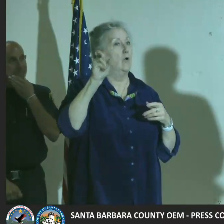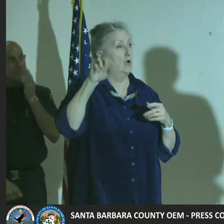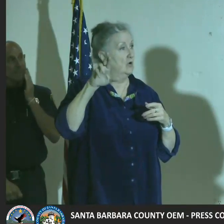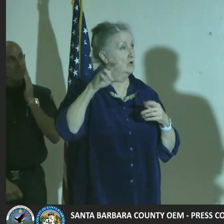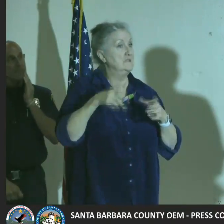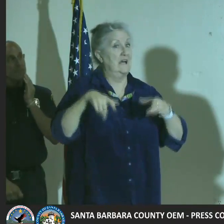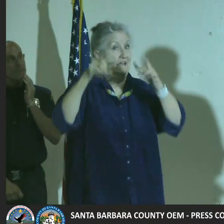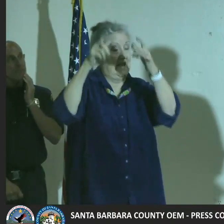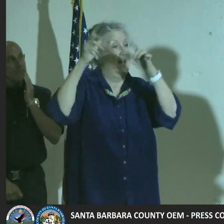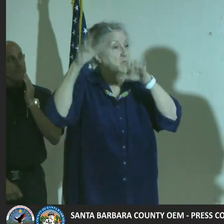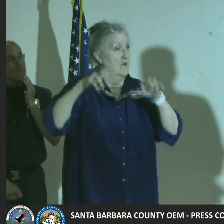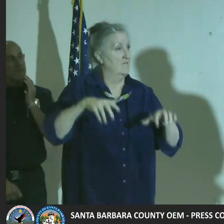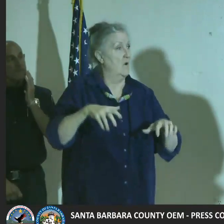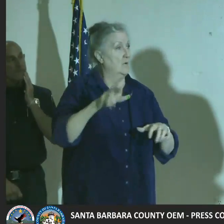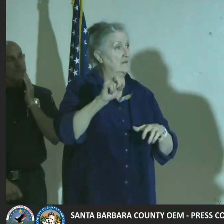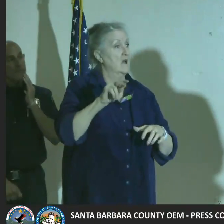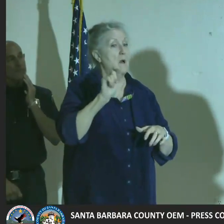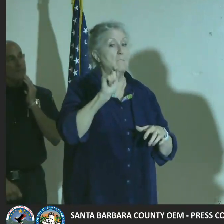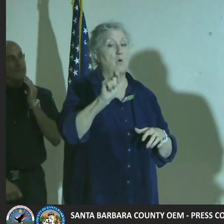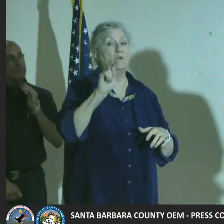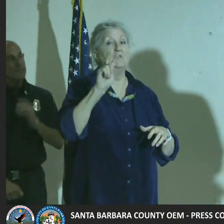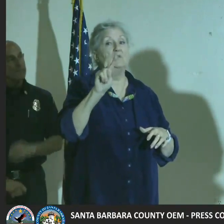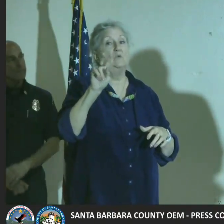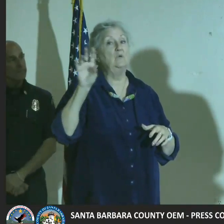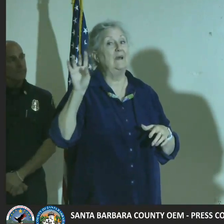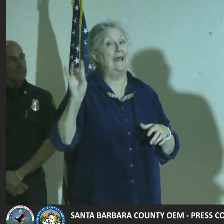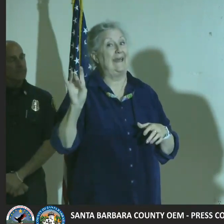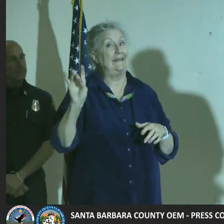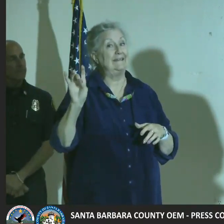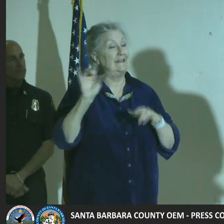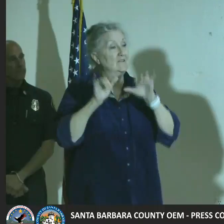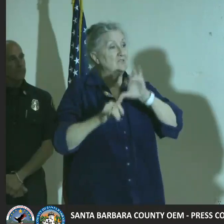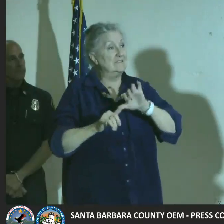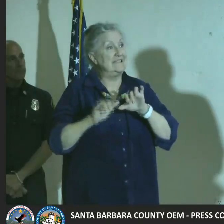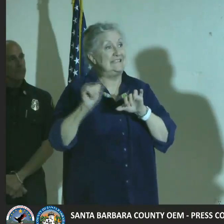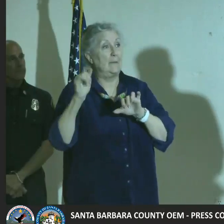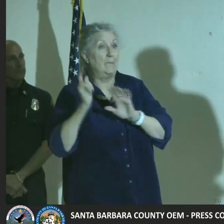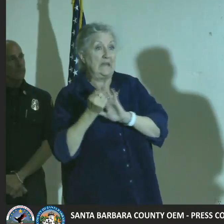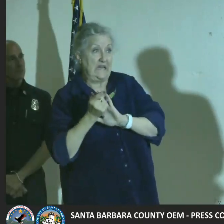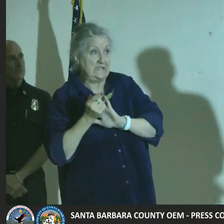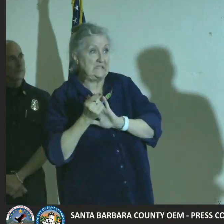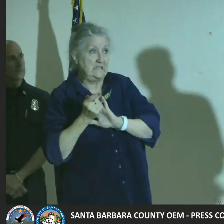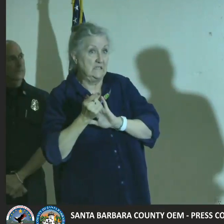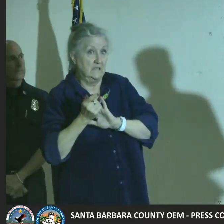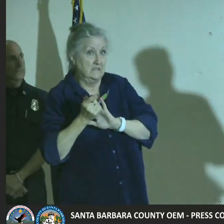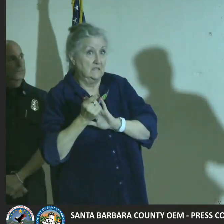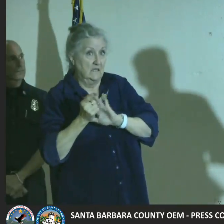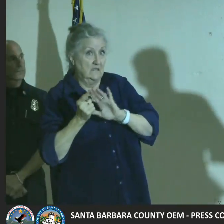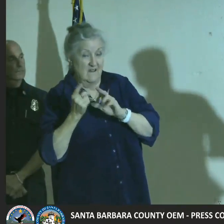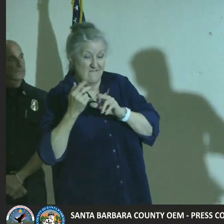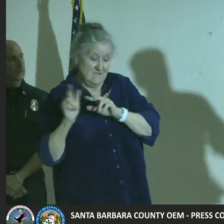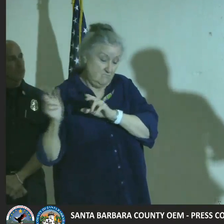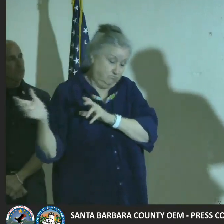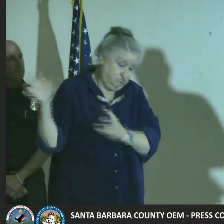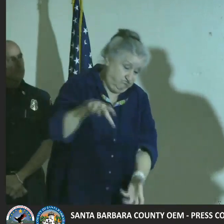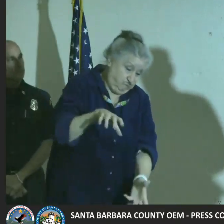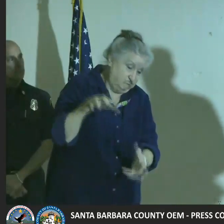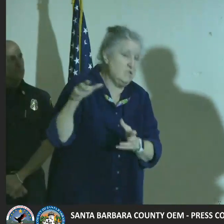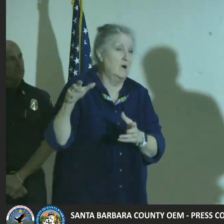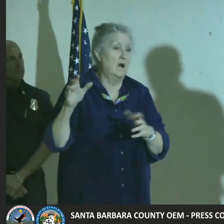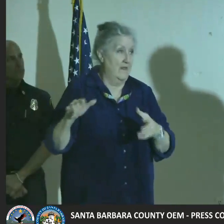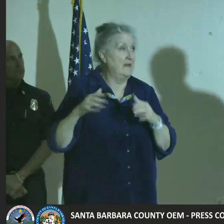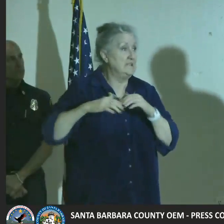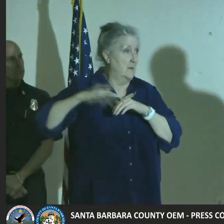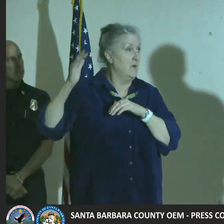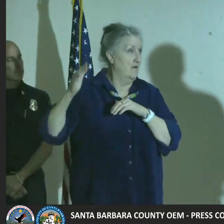had a rainfall rate of 0.28 inches in 10 minutes, and that is actually